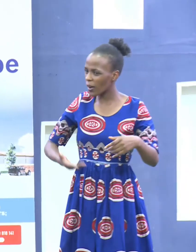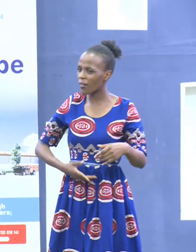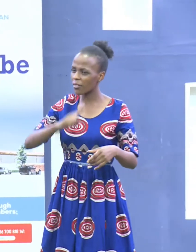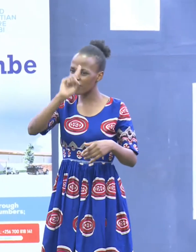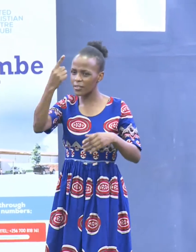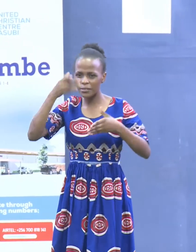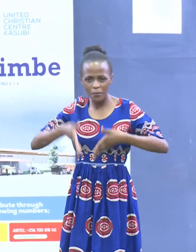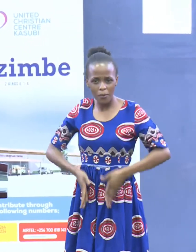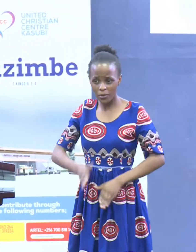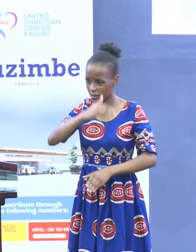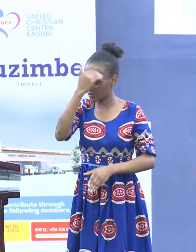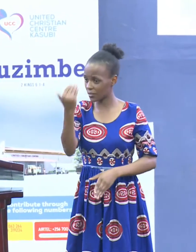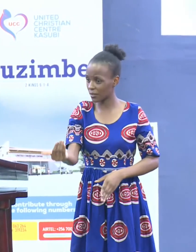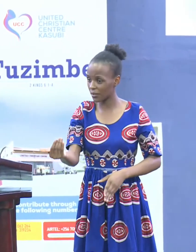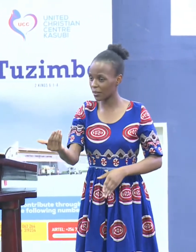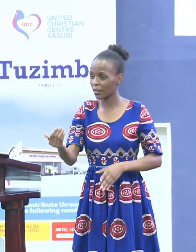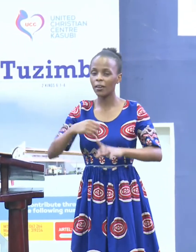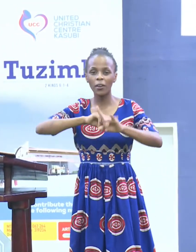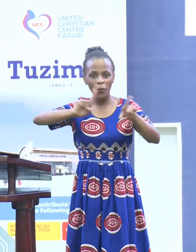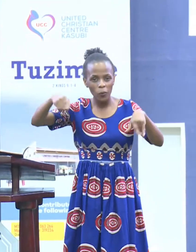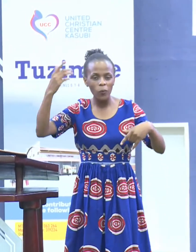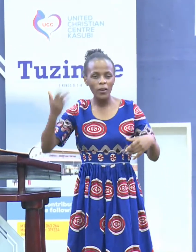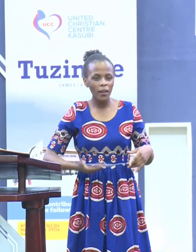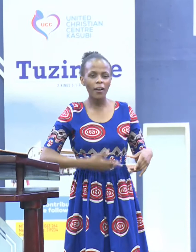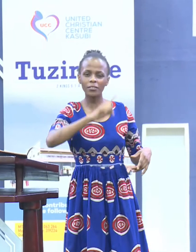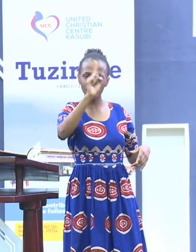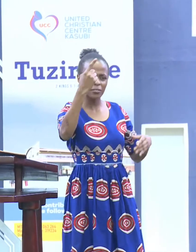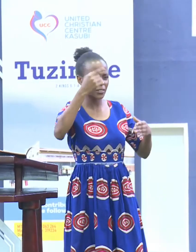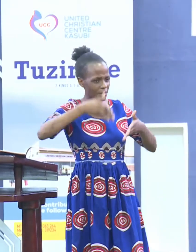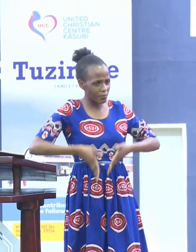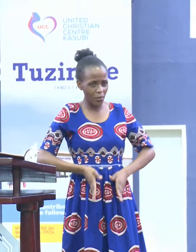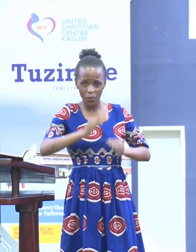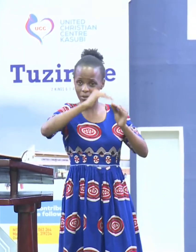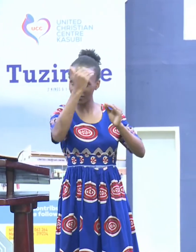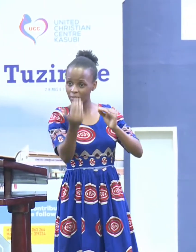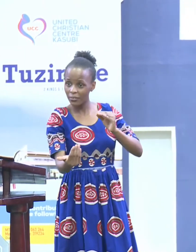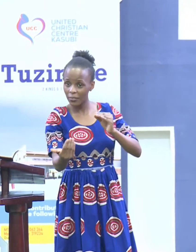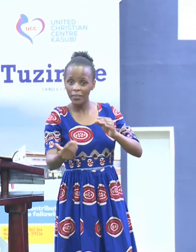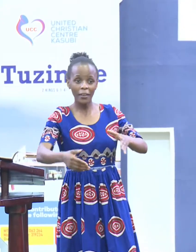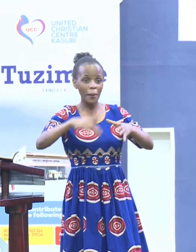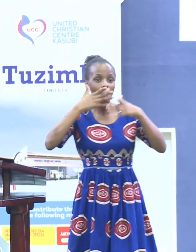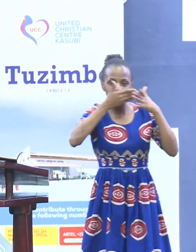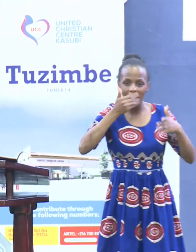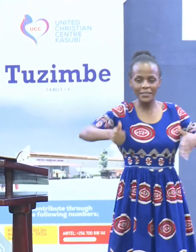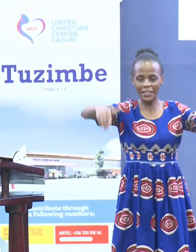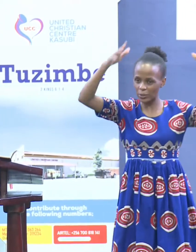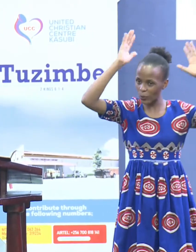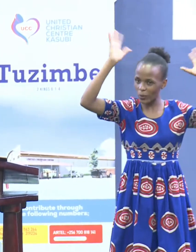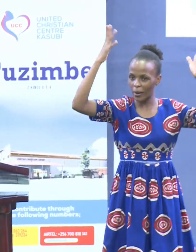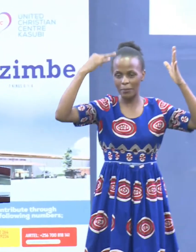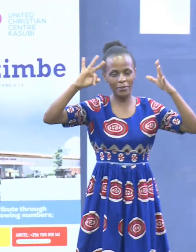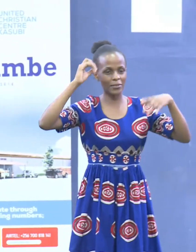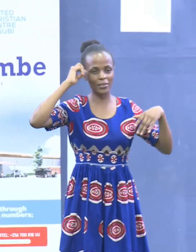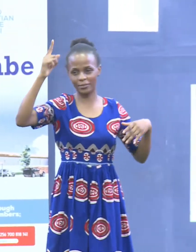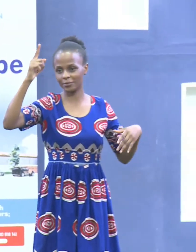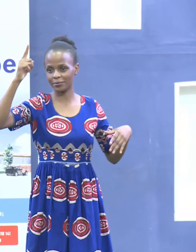omubereberye. We have the firstborn. Tulina omwana omubereberye. We have the firstborn. Wandi chikubidde mu ngalo oba okitegedde. You would have clarified